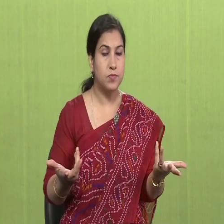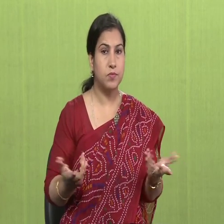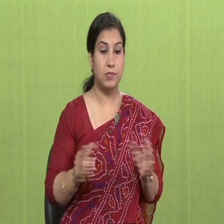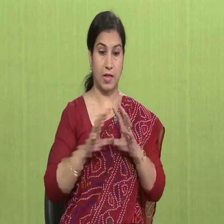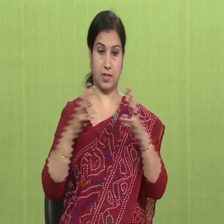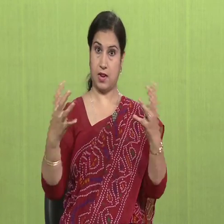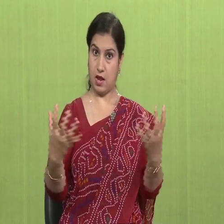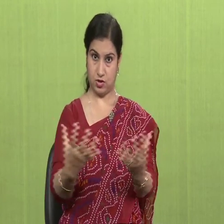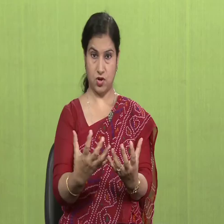International